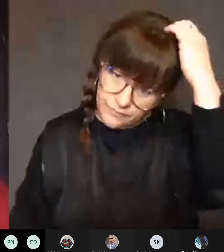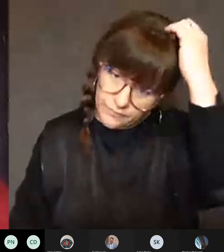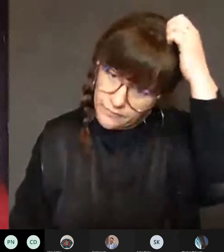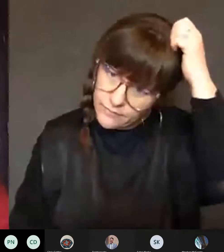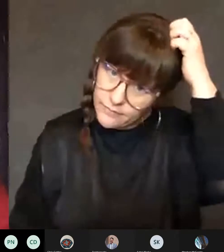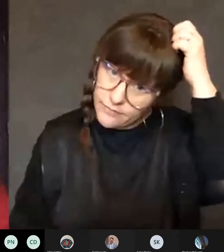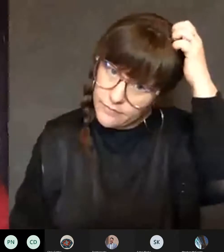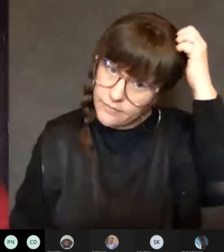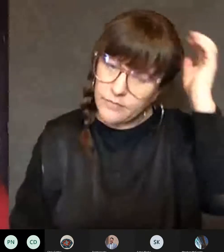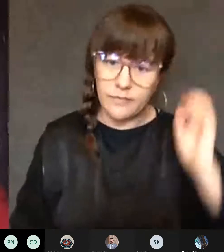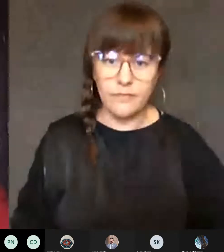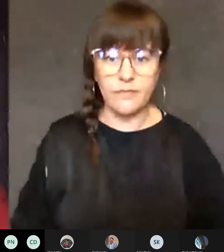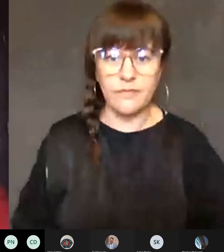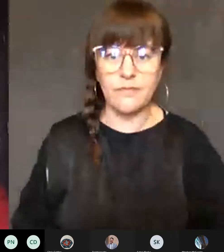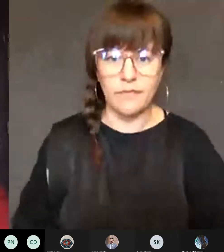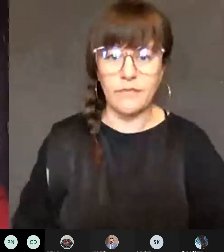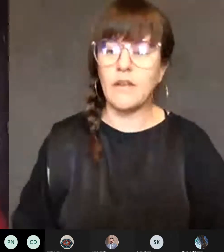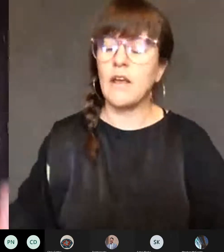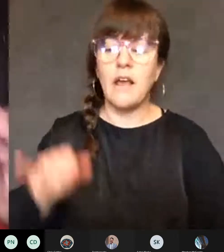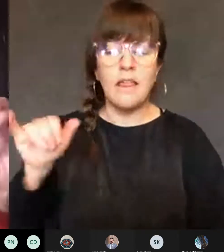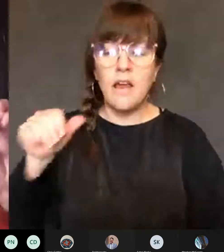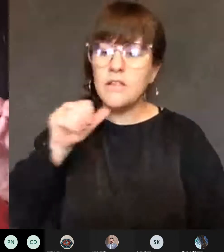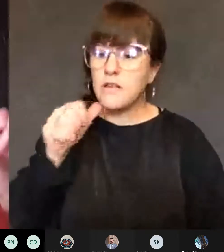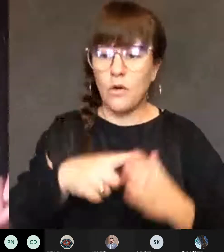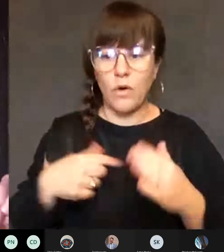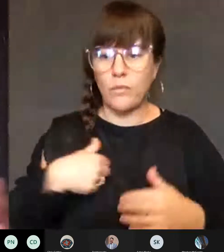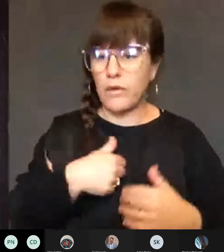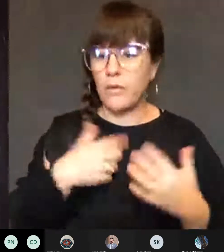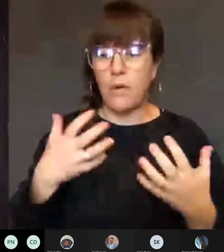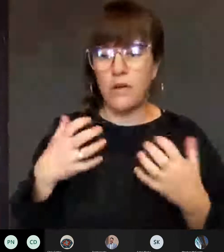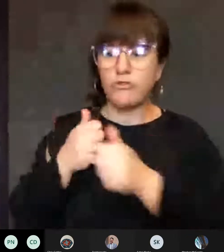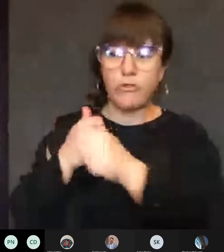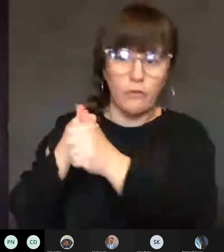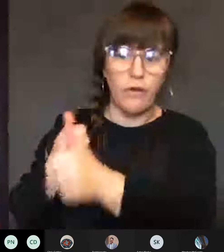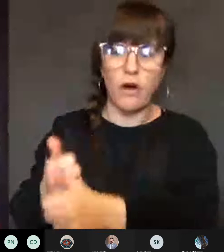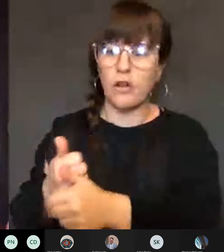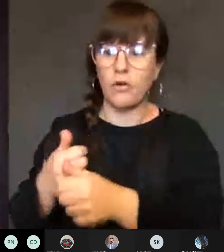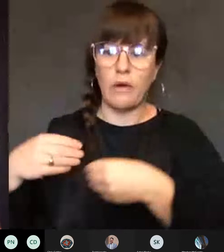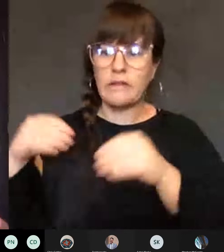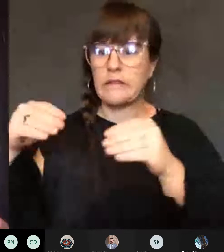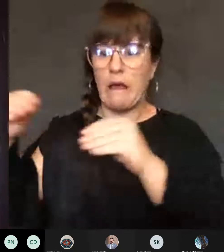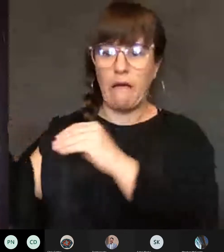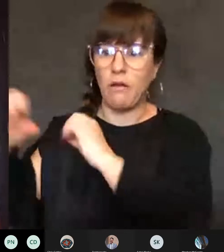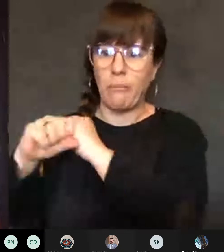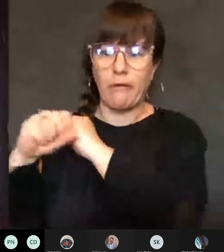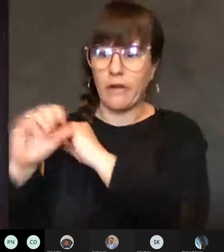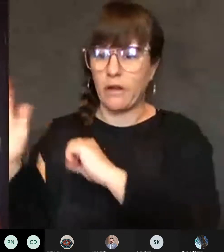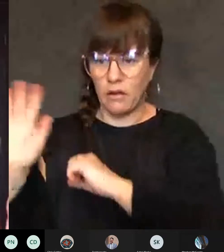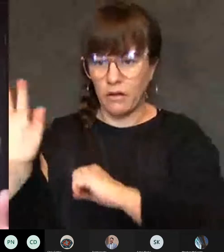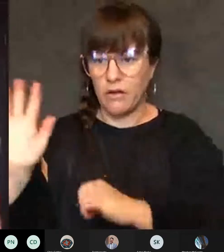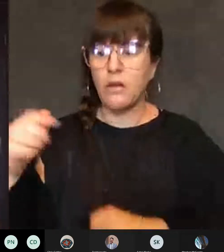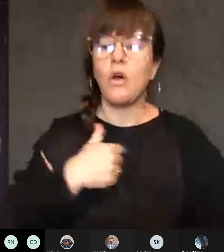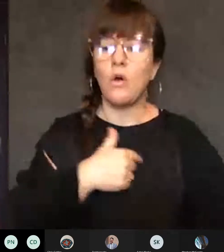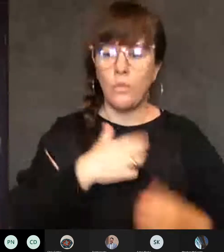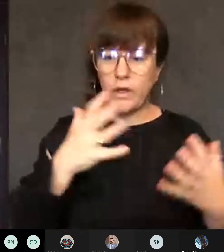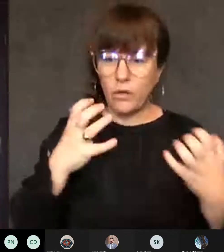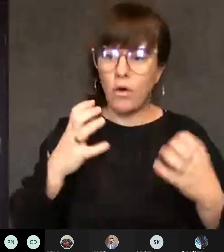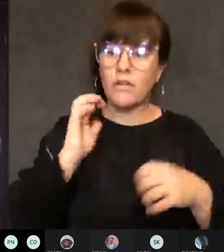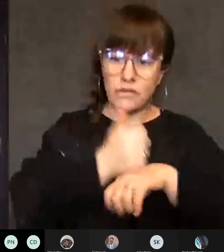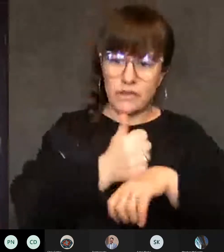all are doing HR right now. That's not what we want. We want to configure from what we know are